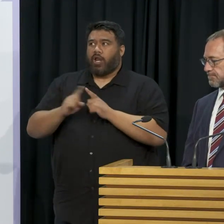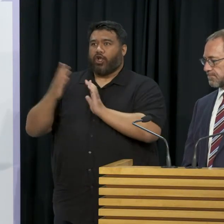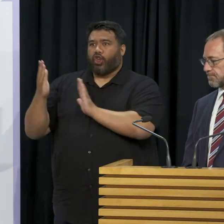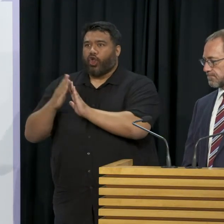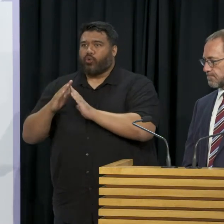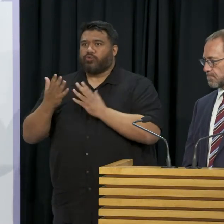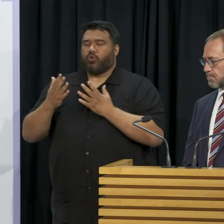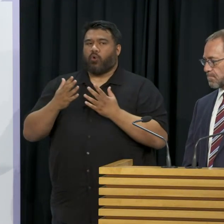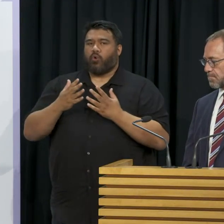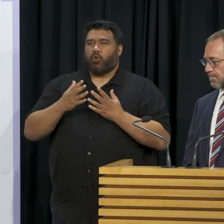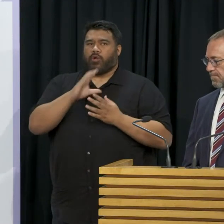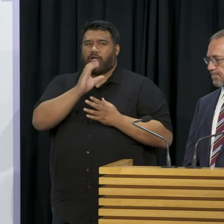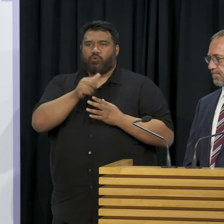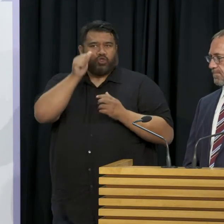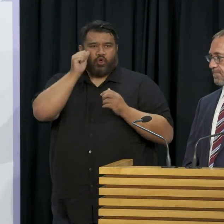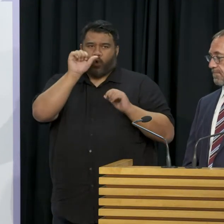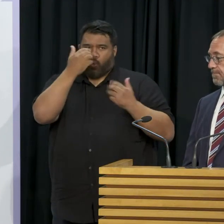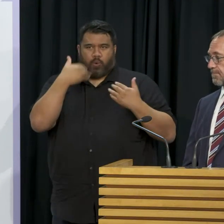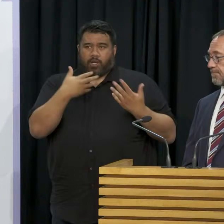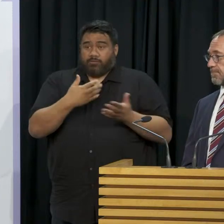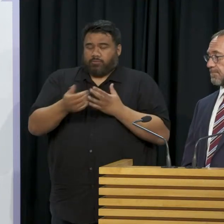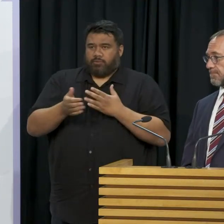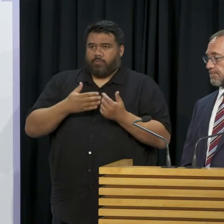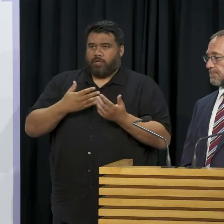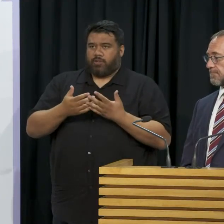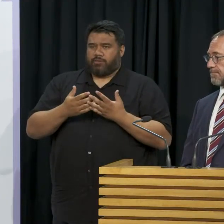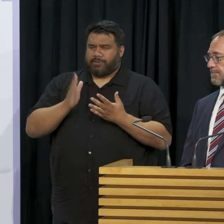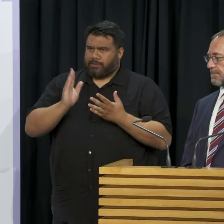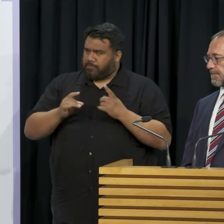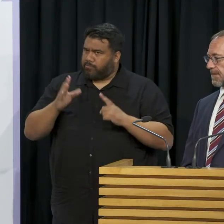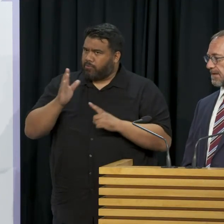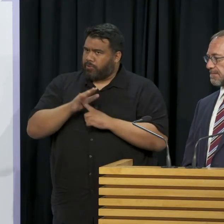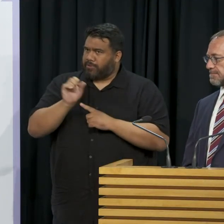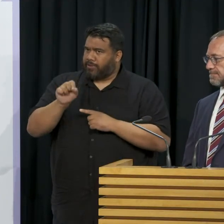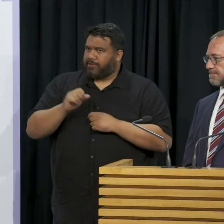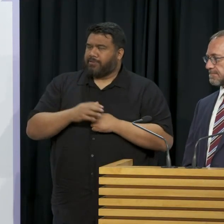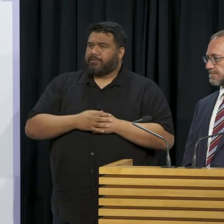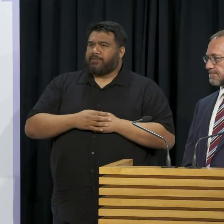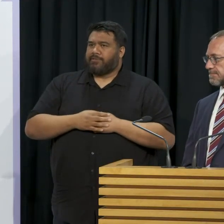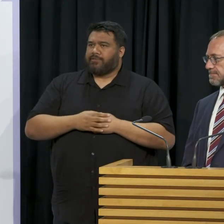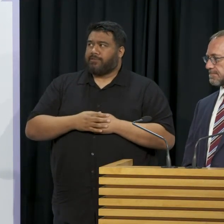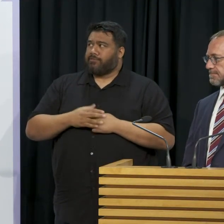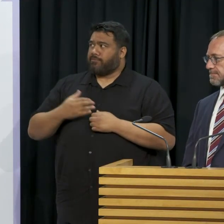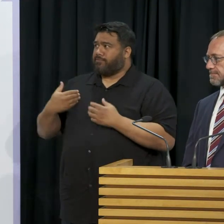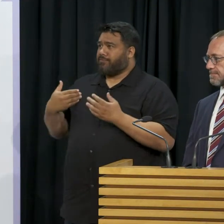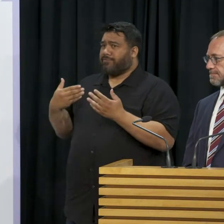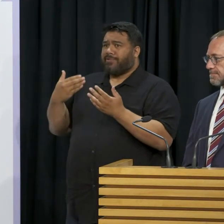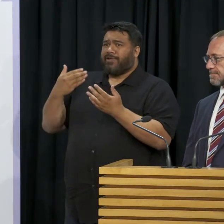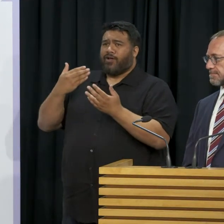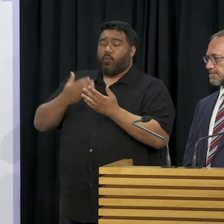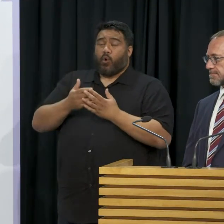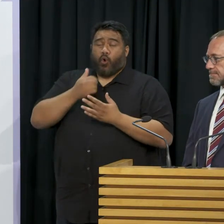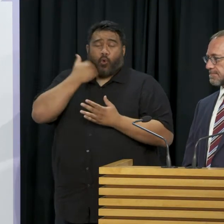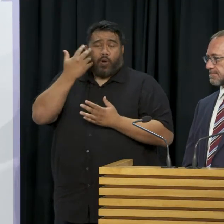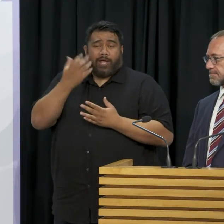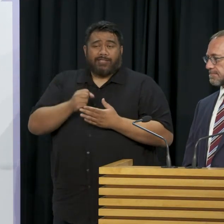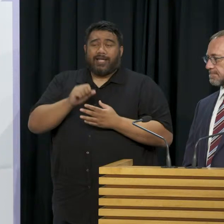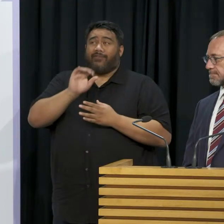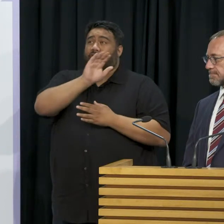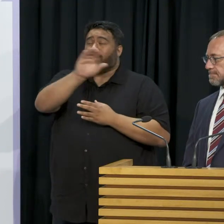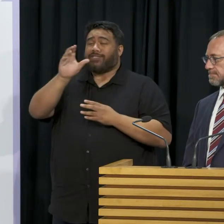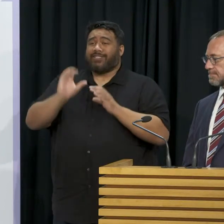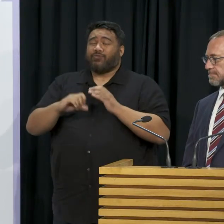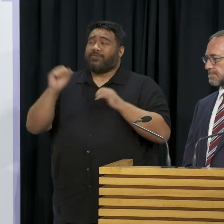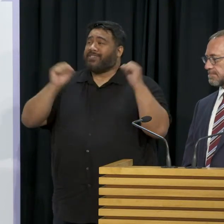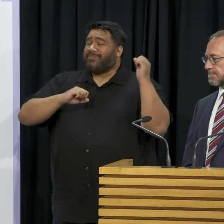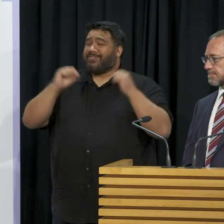with. Obviously, it is still significant. We have not been receiving guests, something that is so core to who we are as a nation, for